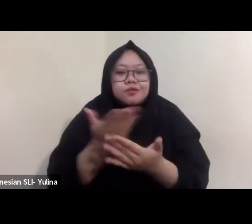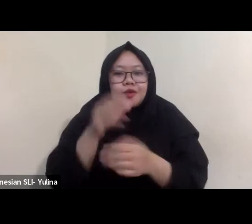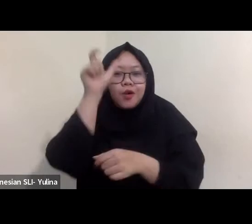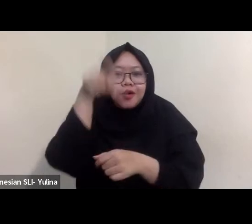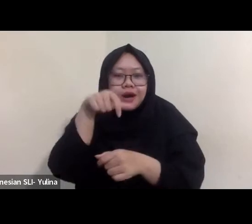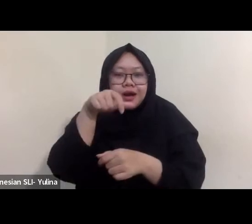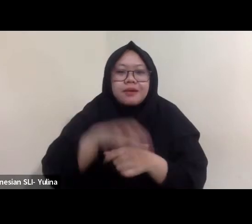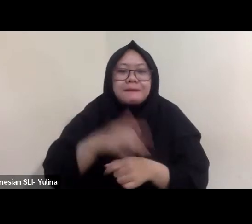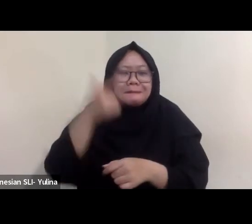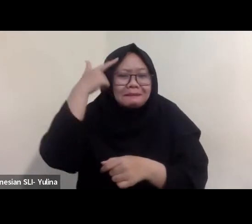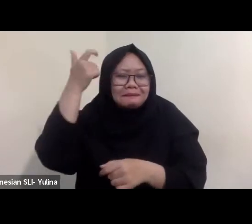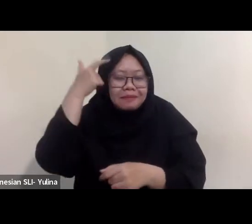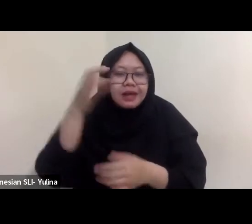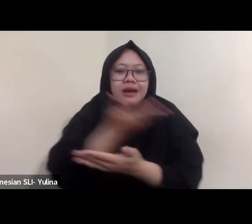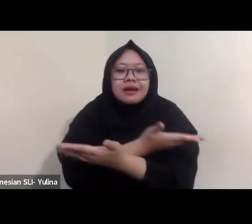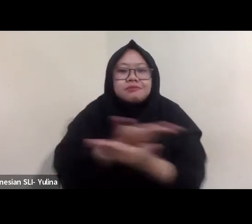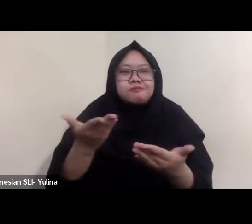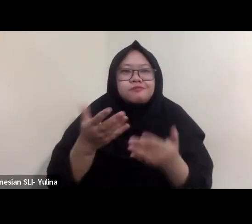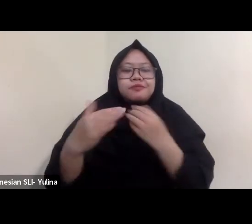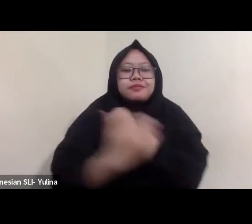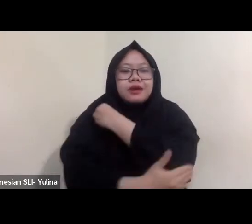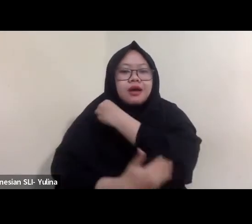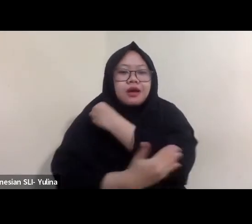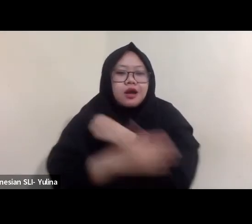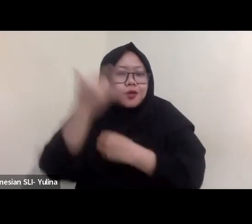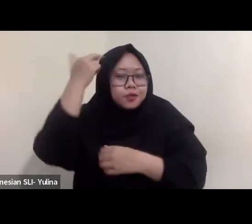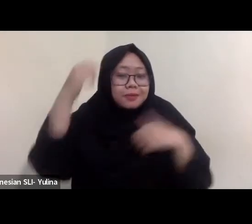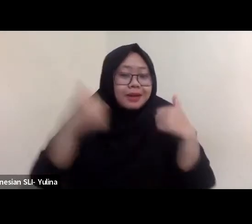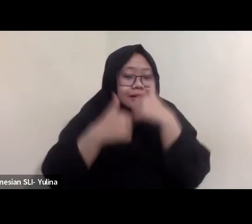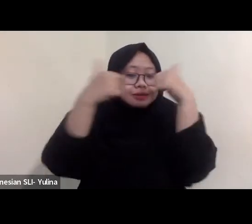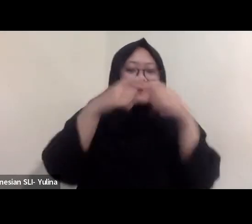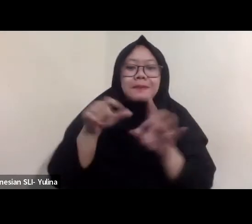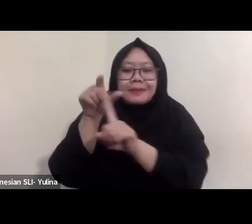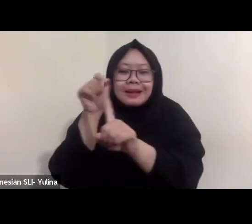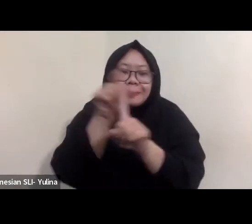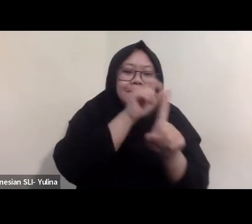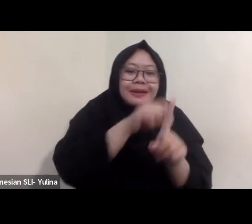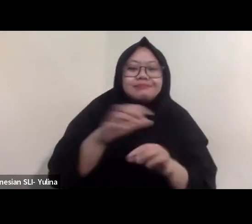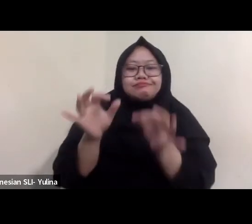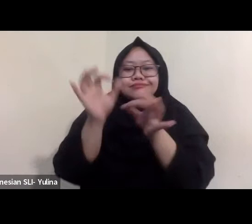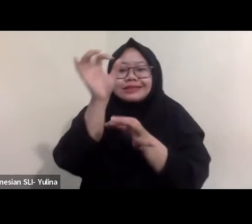generating an option of solution that will be part of recommendation and